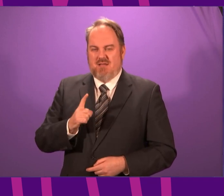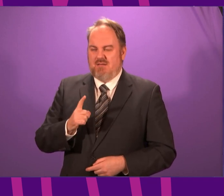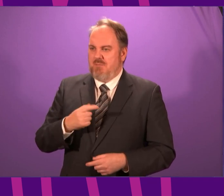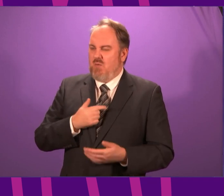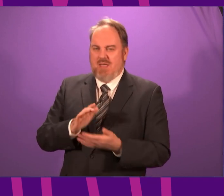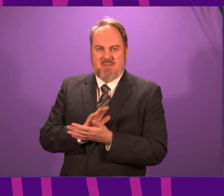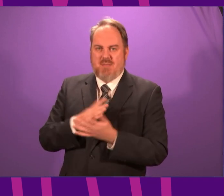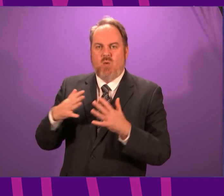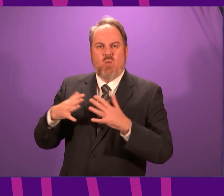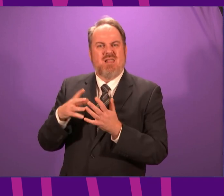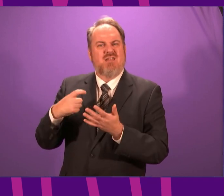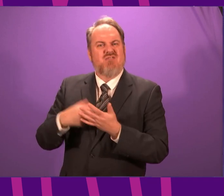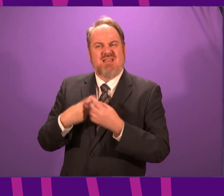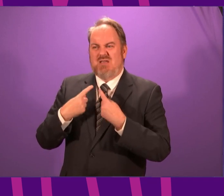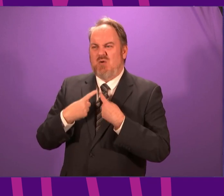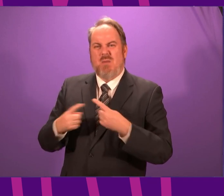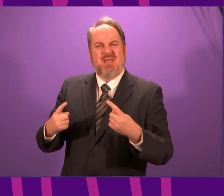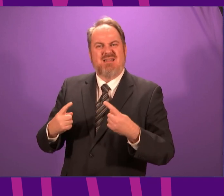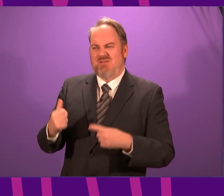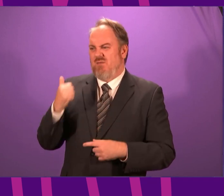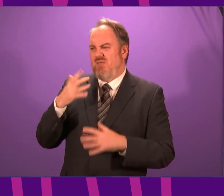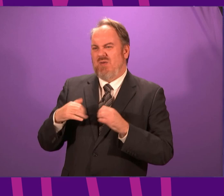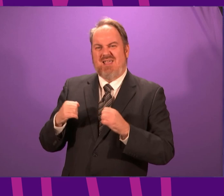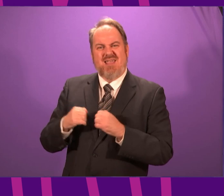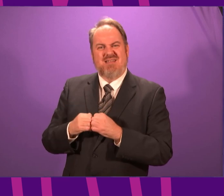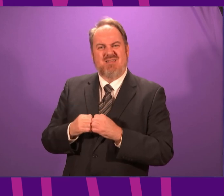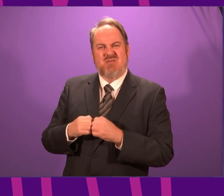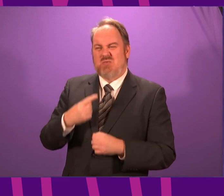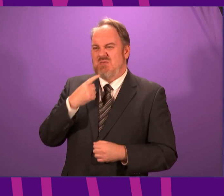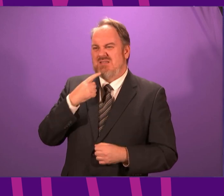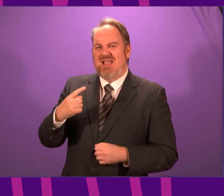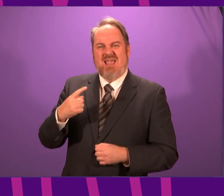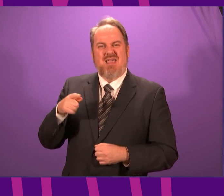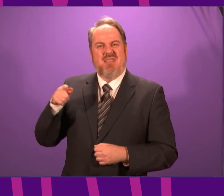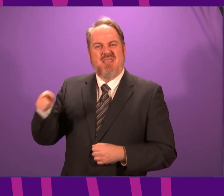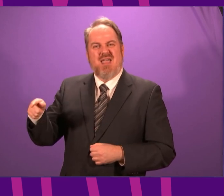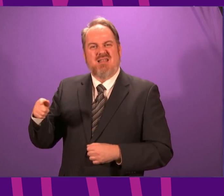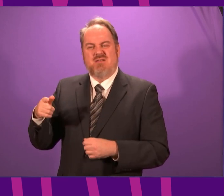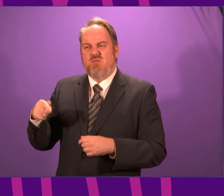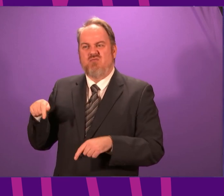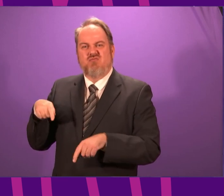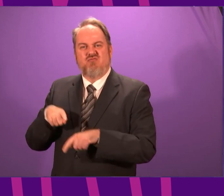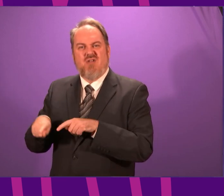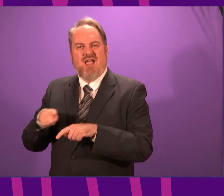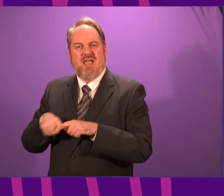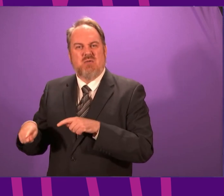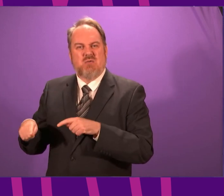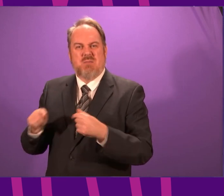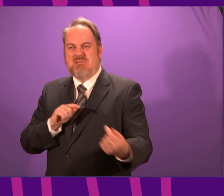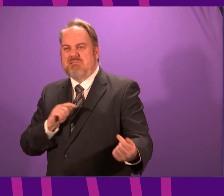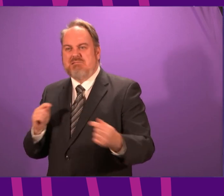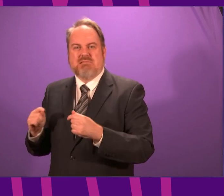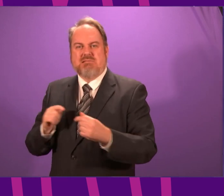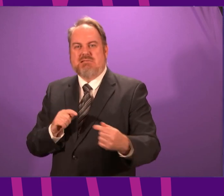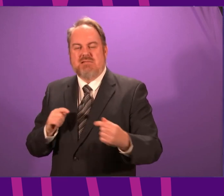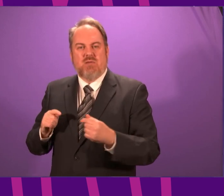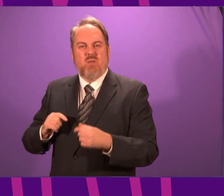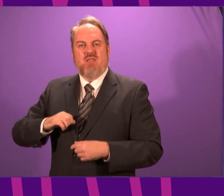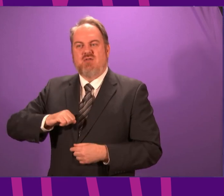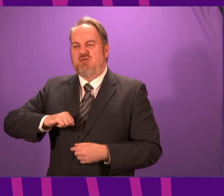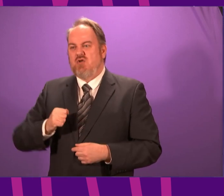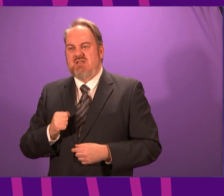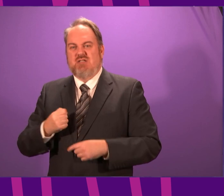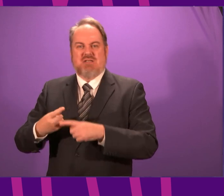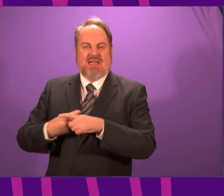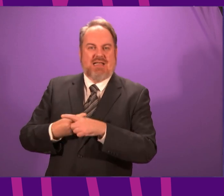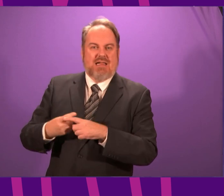Rennie at the weekend. His appalling attempt to bring naked constitutional politics into COVID-19 was ill-befitting of any party leader in